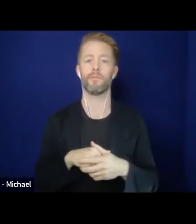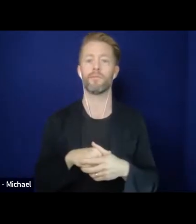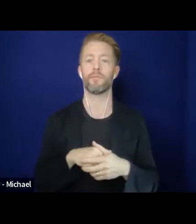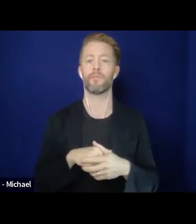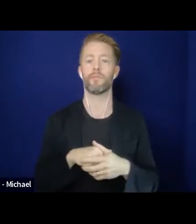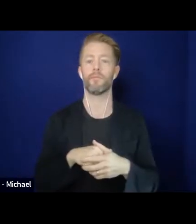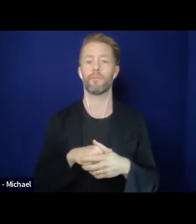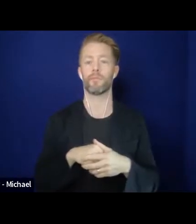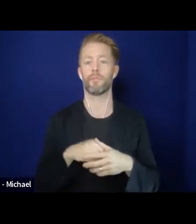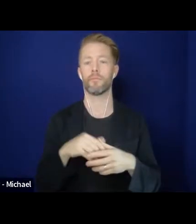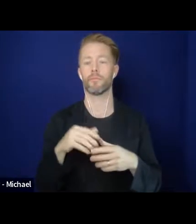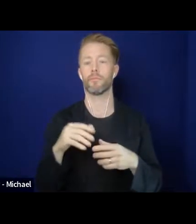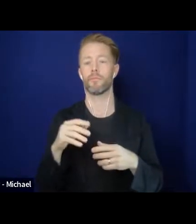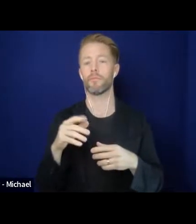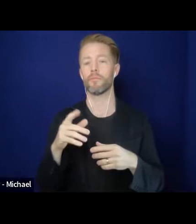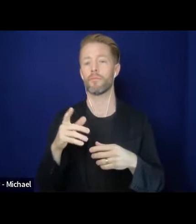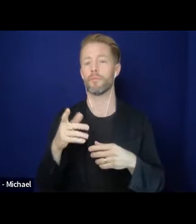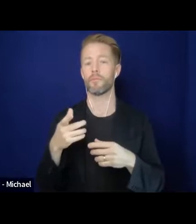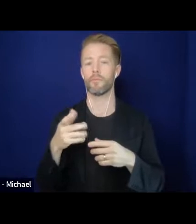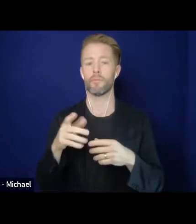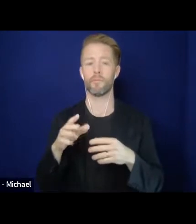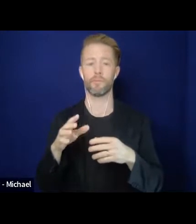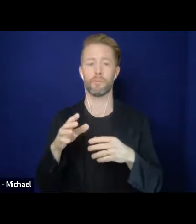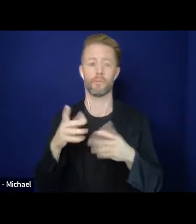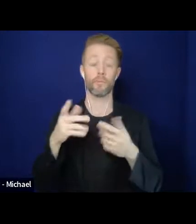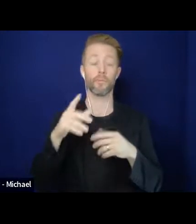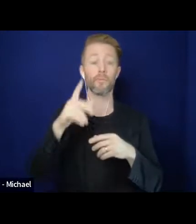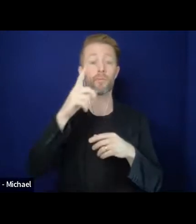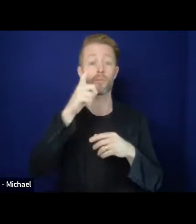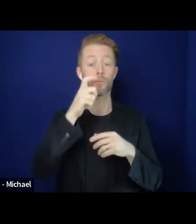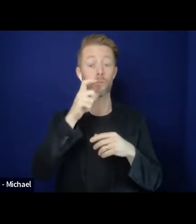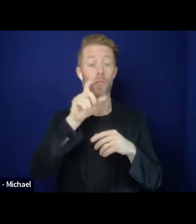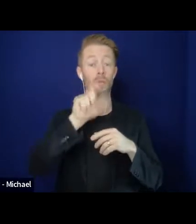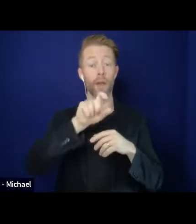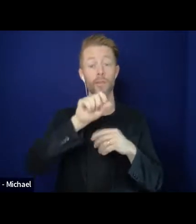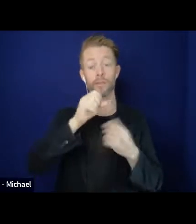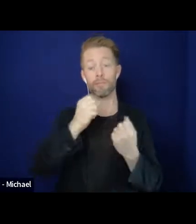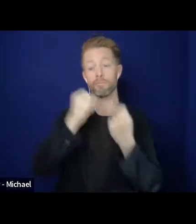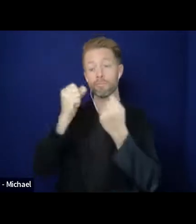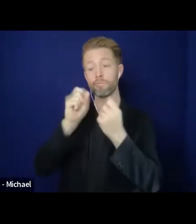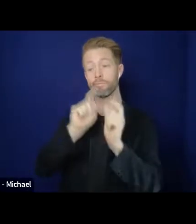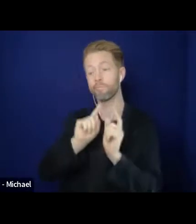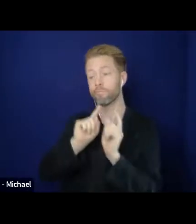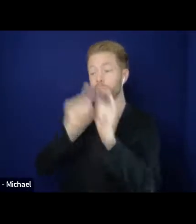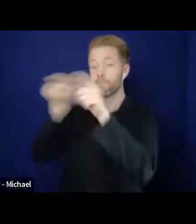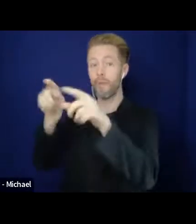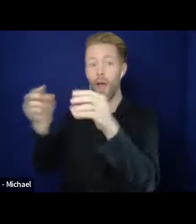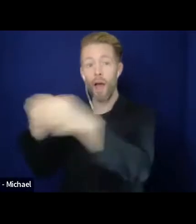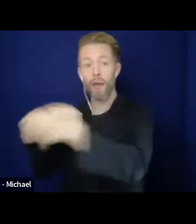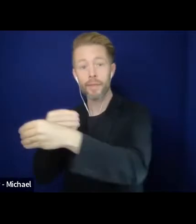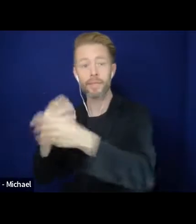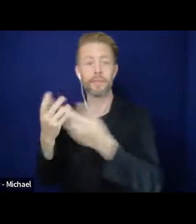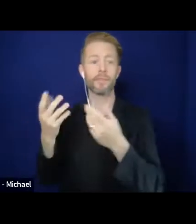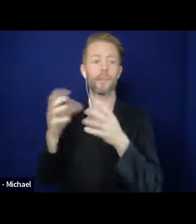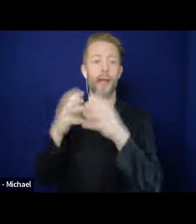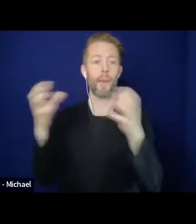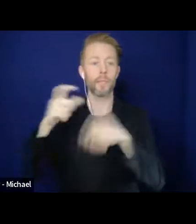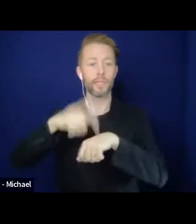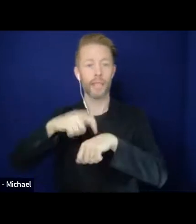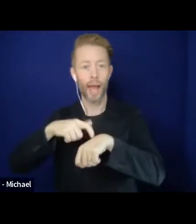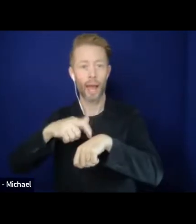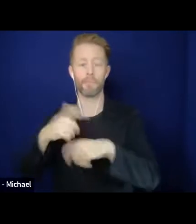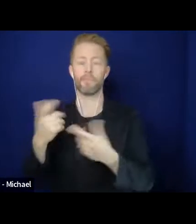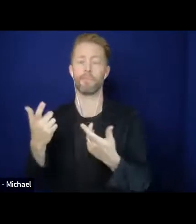to get to and from the work that they're doing if they do have to go on site or have to be in person for other things. And then there's the